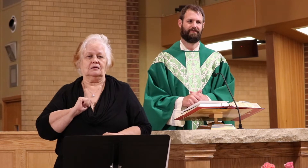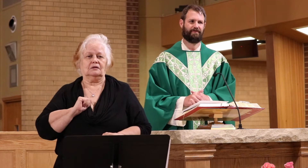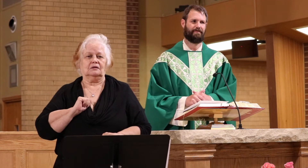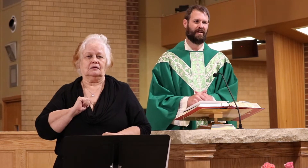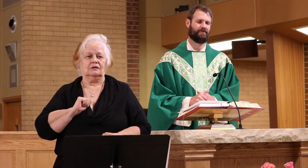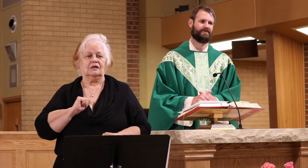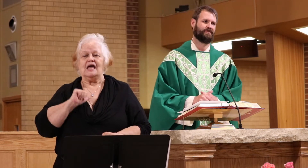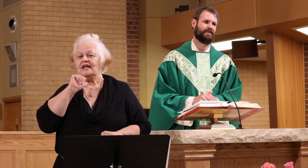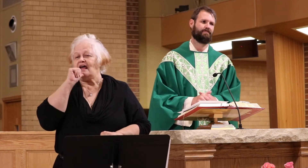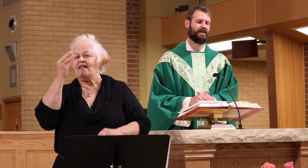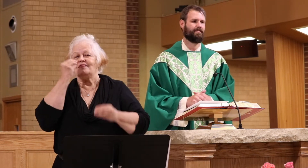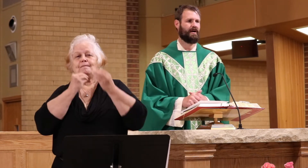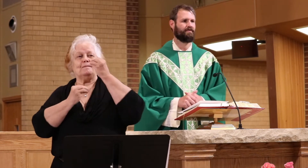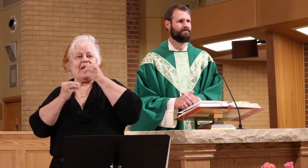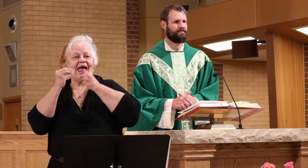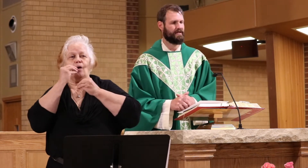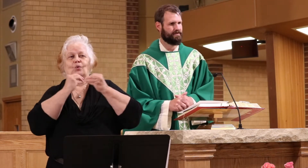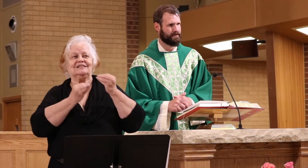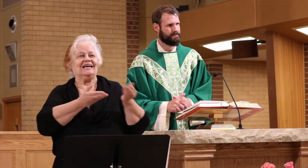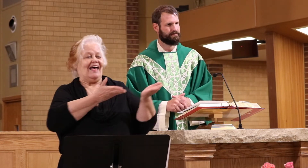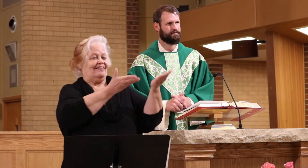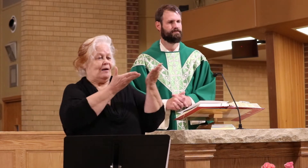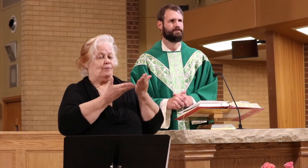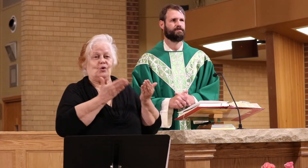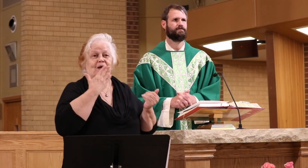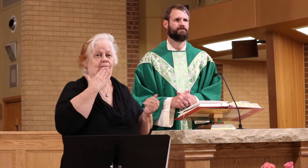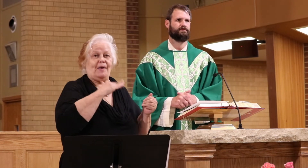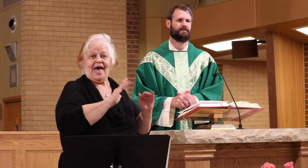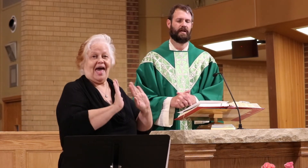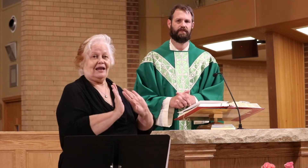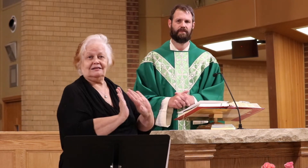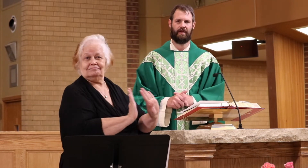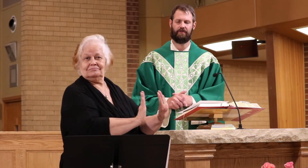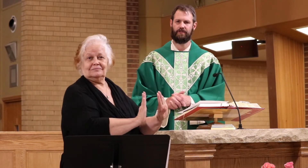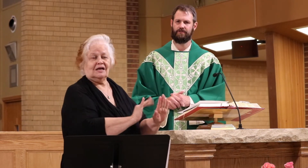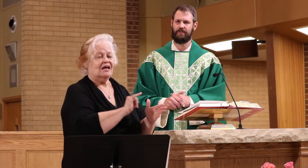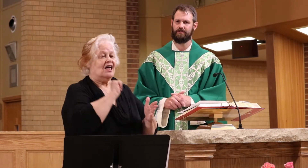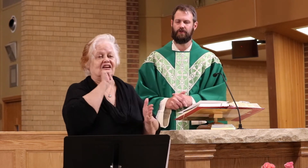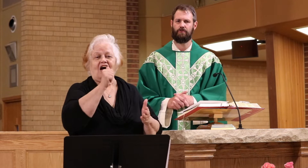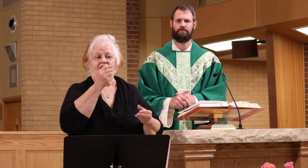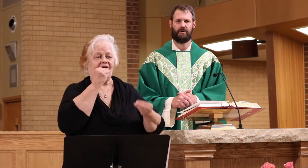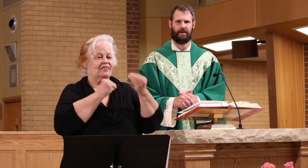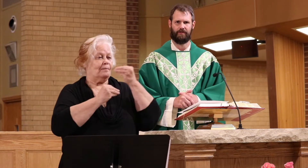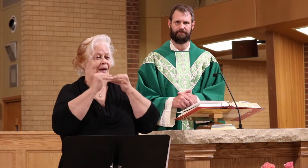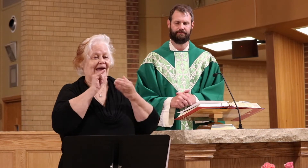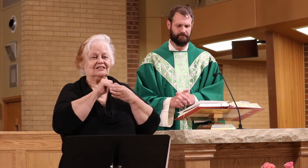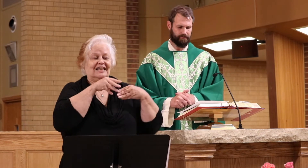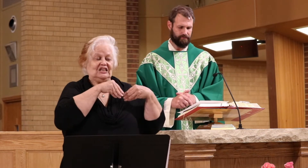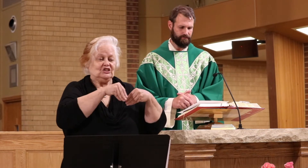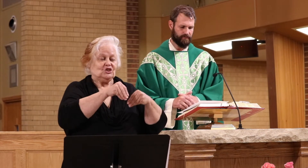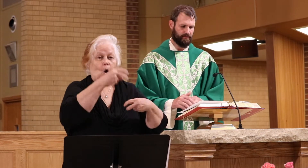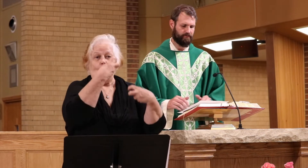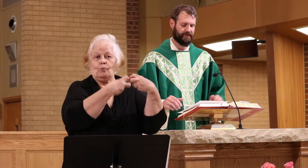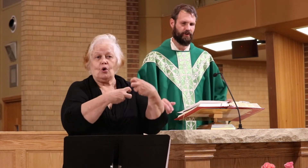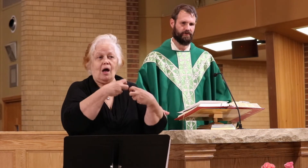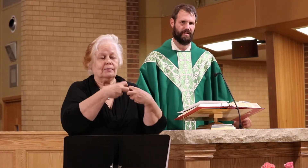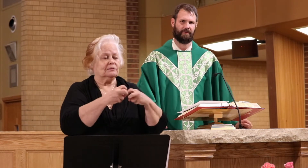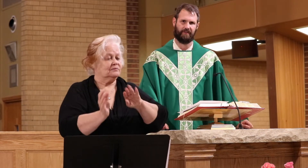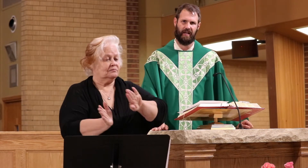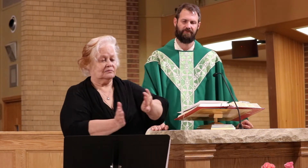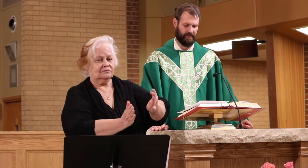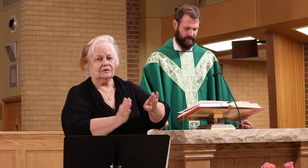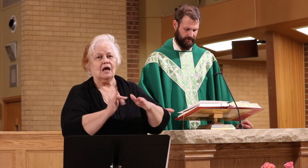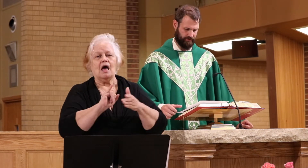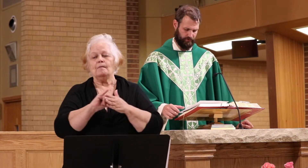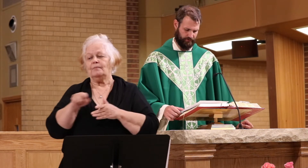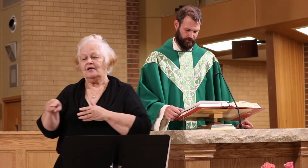Not the banquets that bring about evil, not the banquets that sow problem, but those that